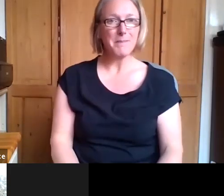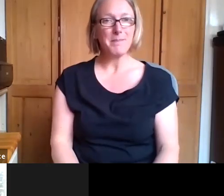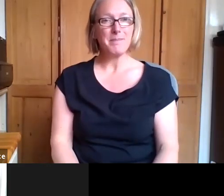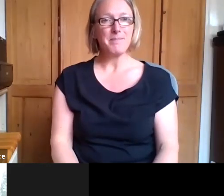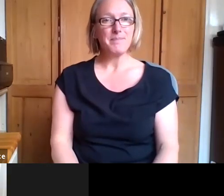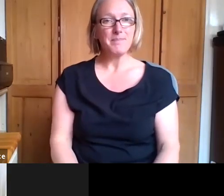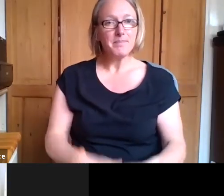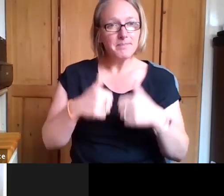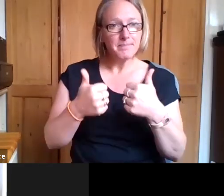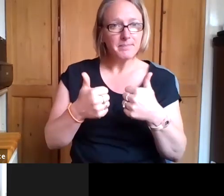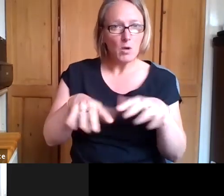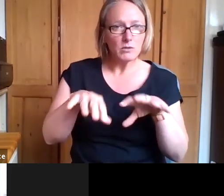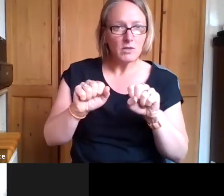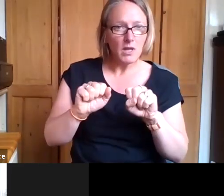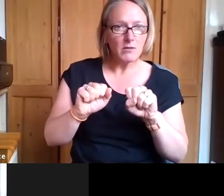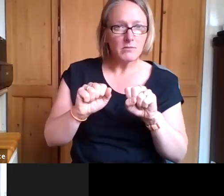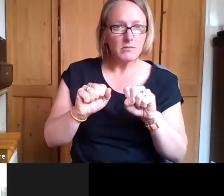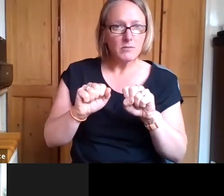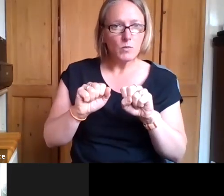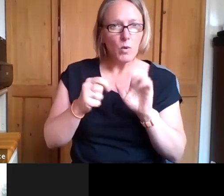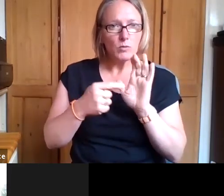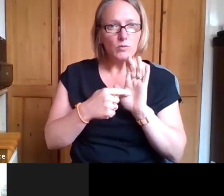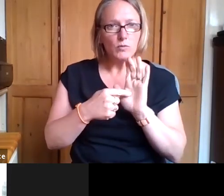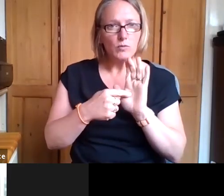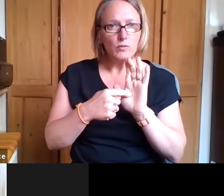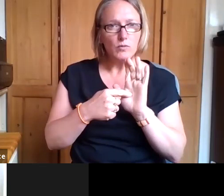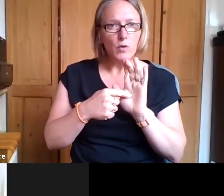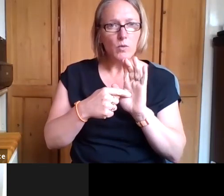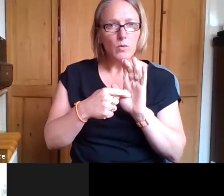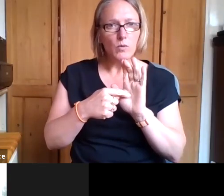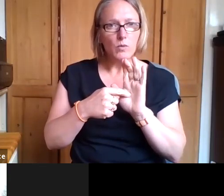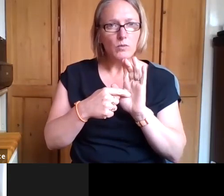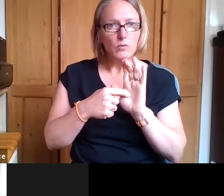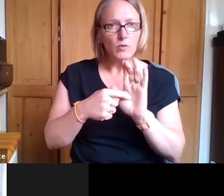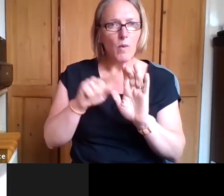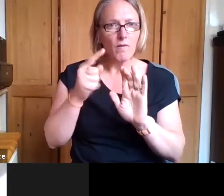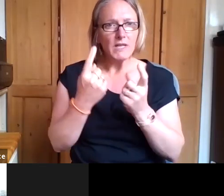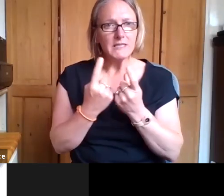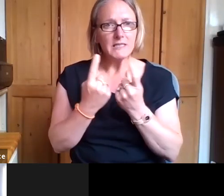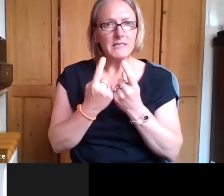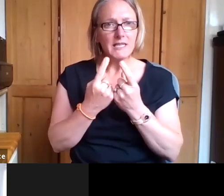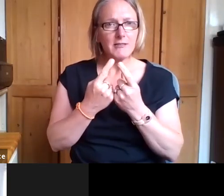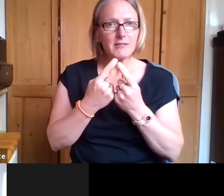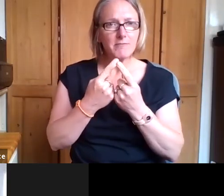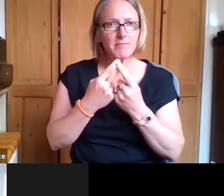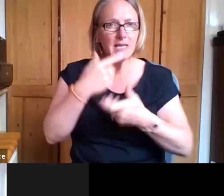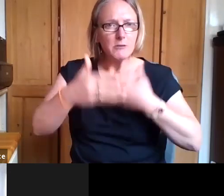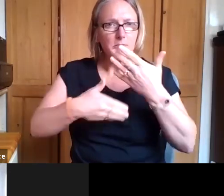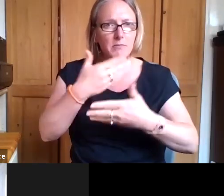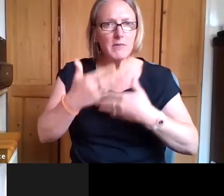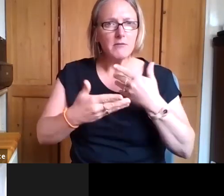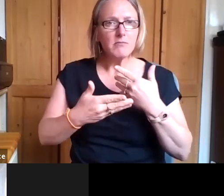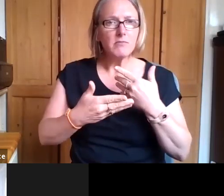So I'm going to start. I'm going to show you, I'm going to turn on the camera. The first thing I want to tell you is that to do